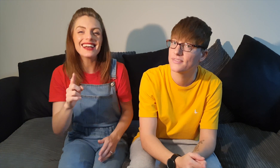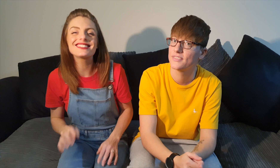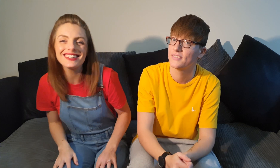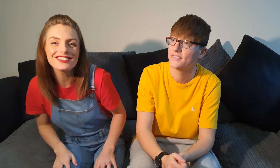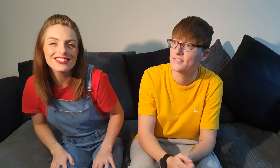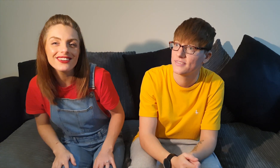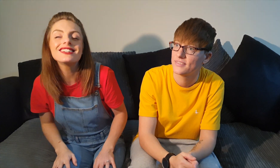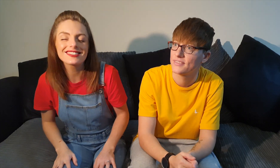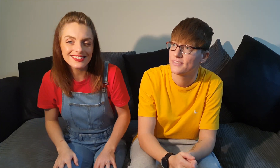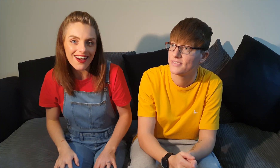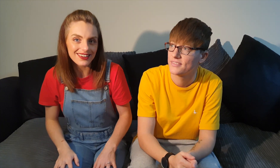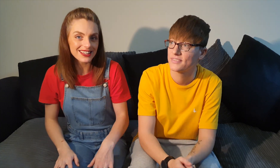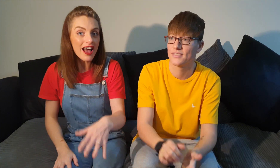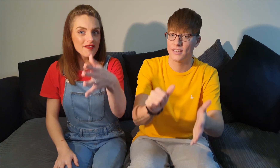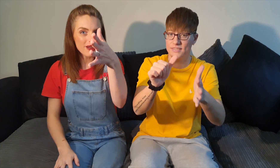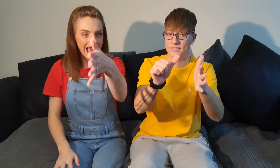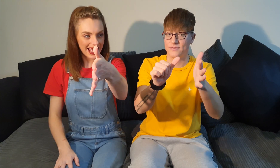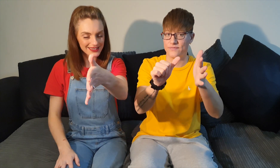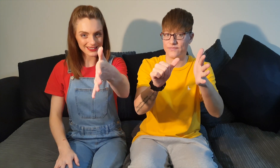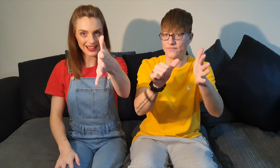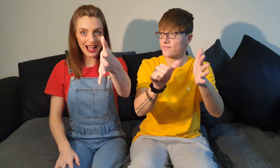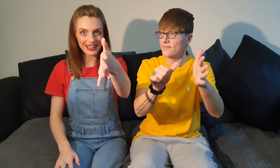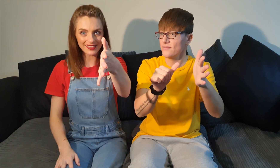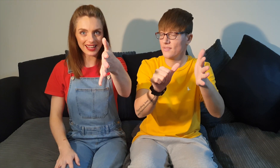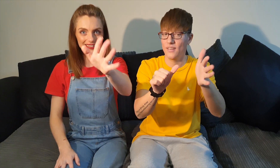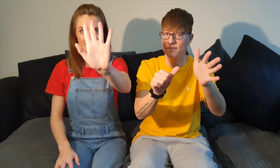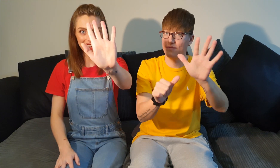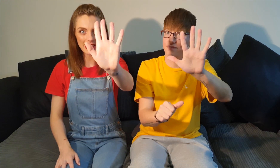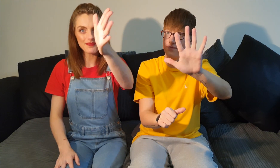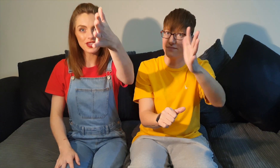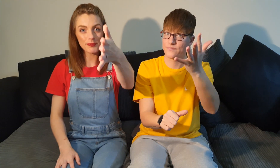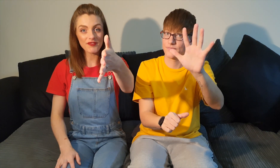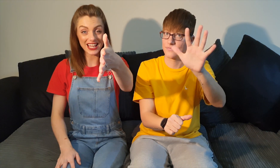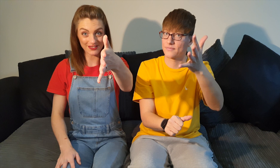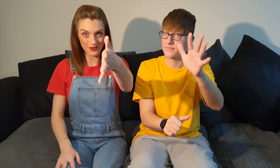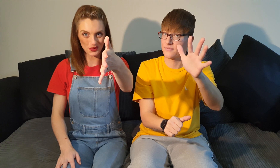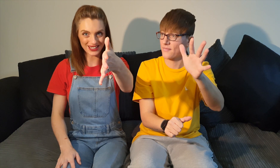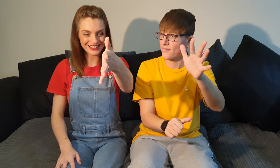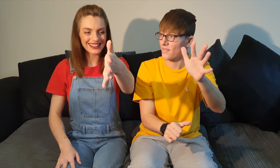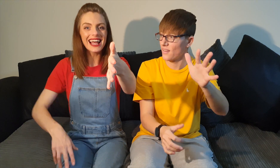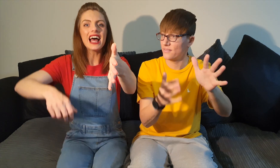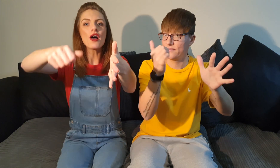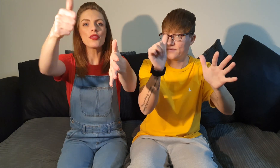us teach you start. Flat hand out like this, okay? Facing forwards. Thumbs